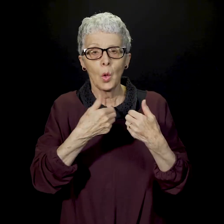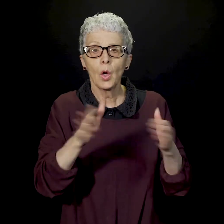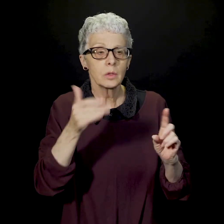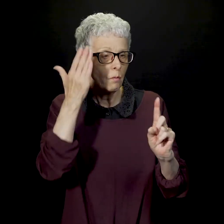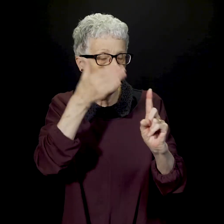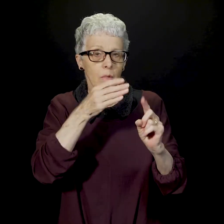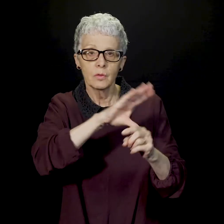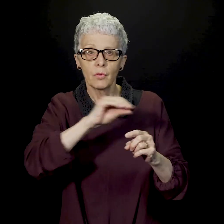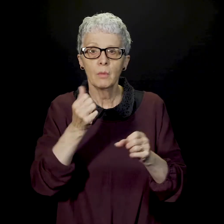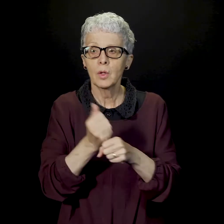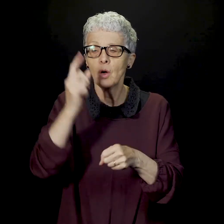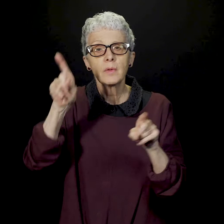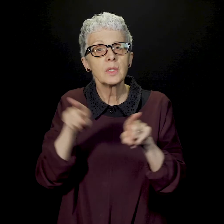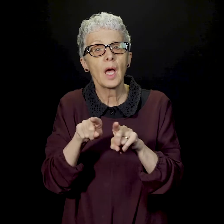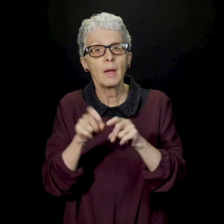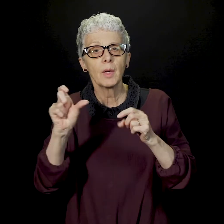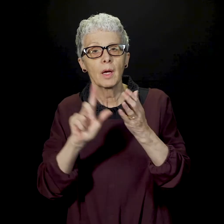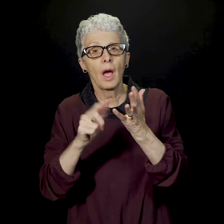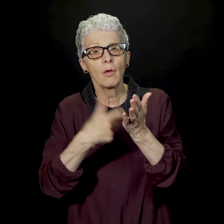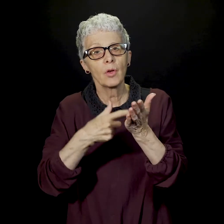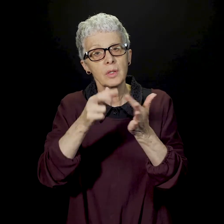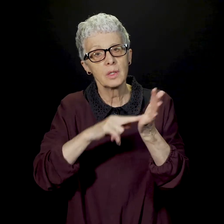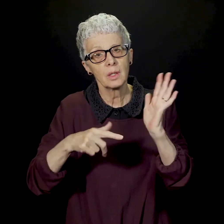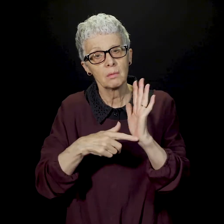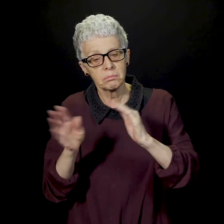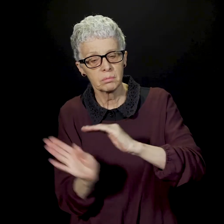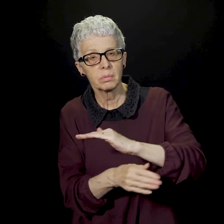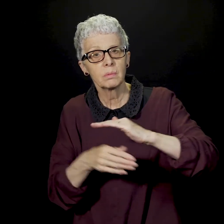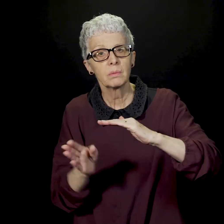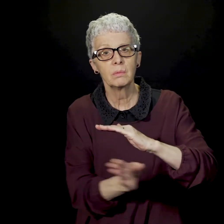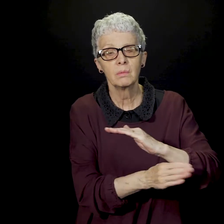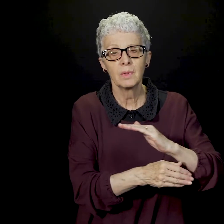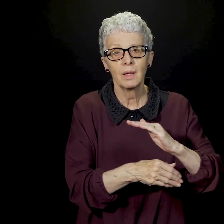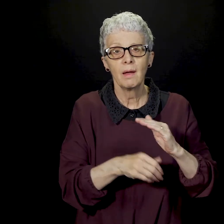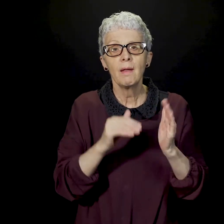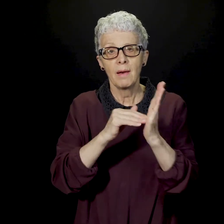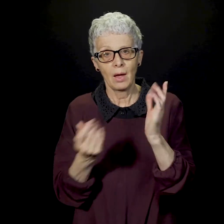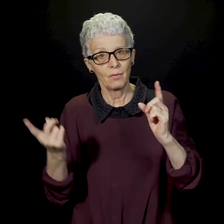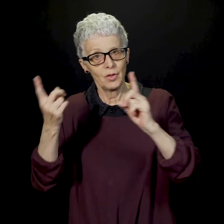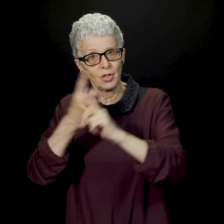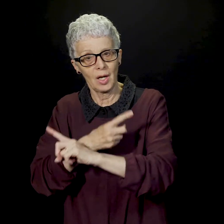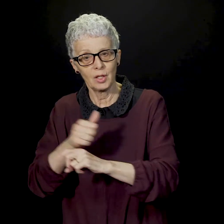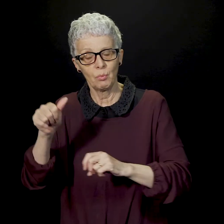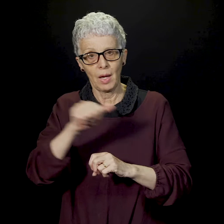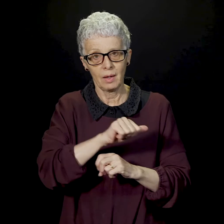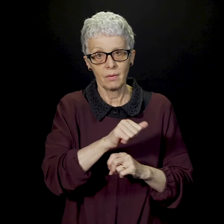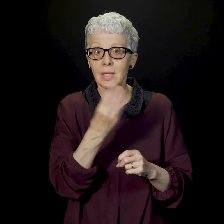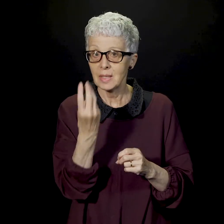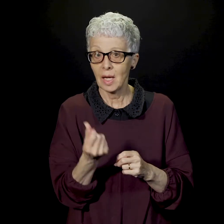Maybe for some of you, what holds you captive is your experience and previous choices and decisions.